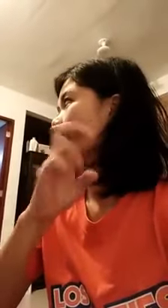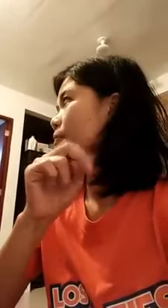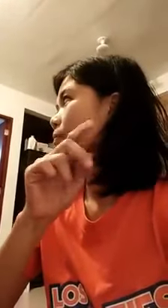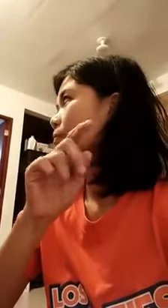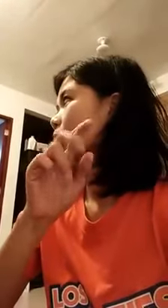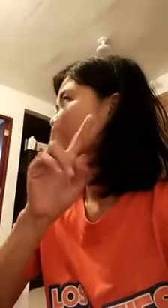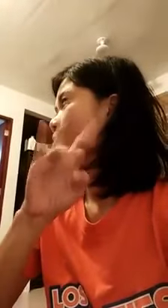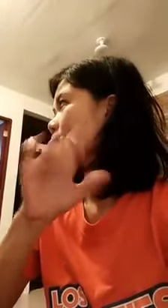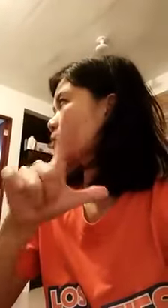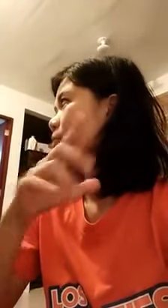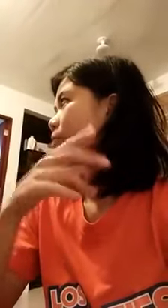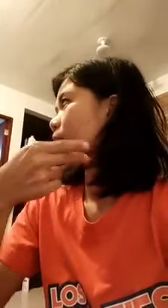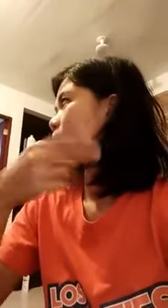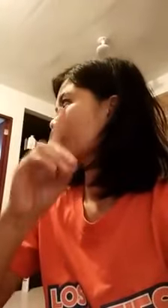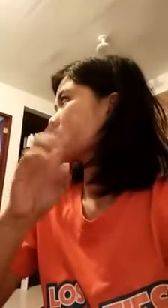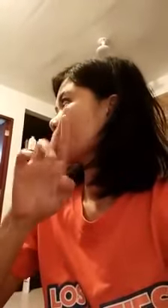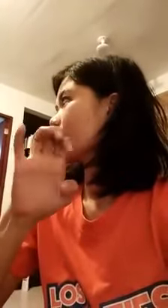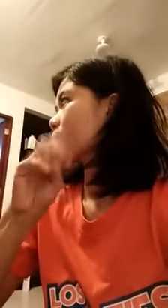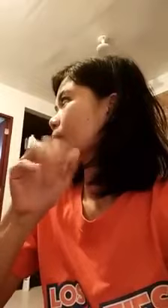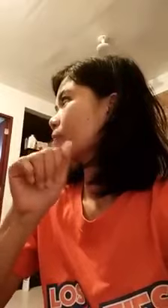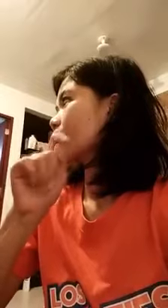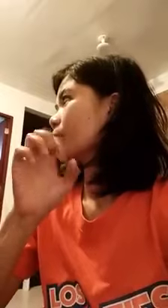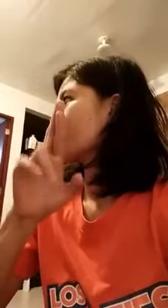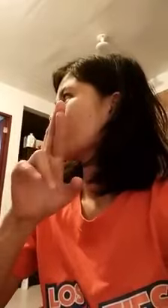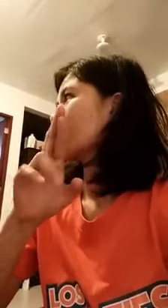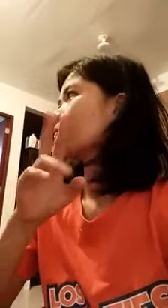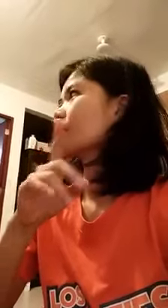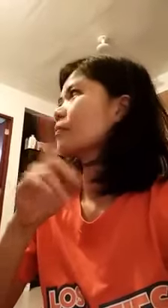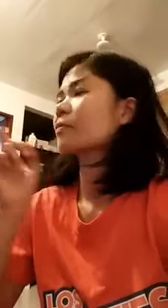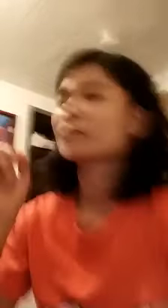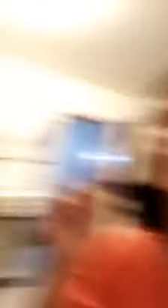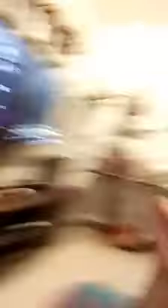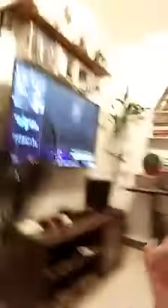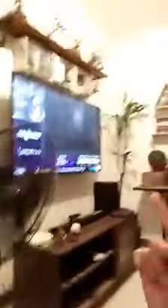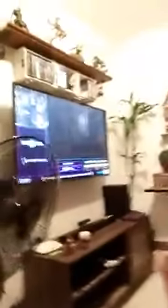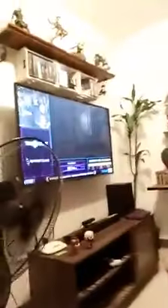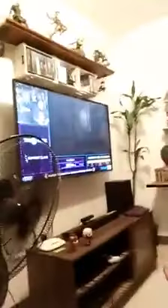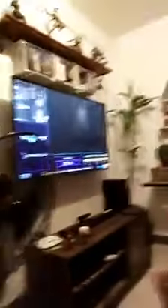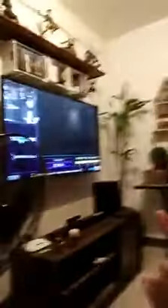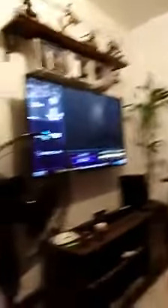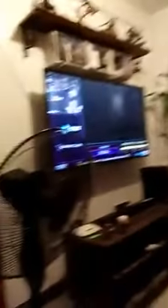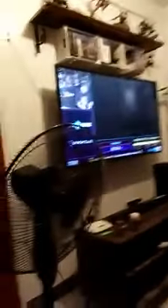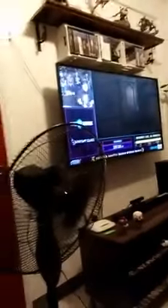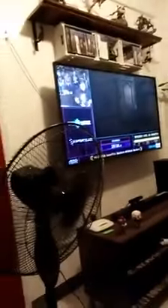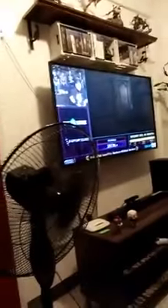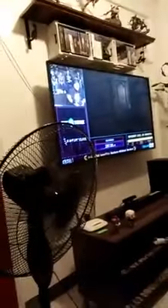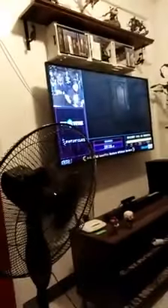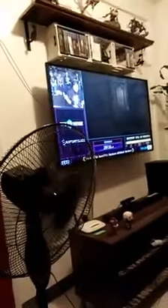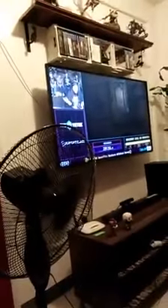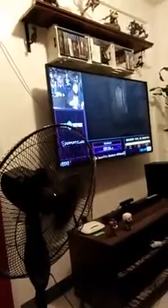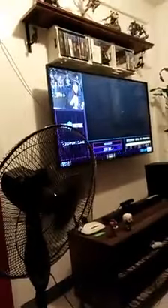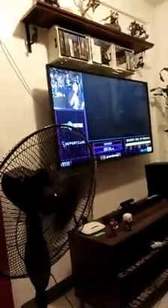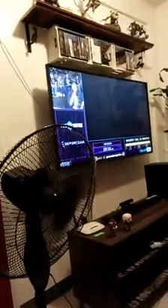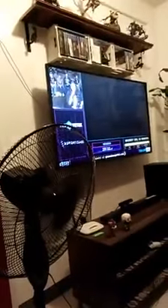a little slide of inventory. If you mess it up, you'll likely turn it into the